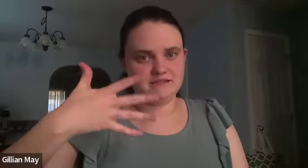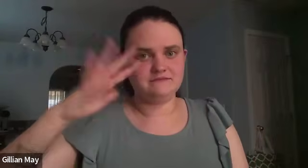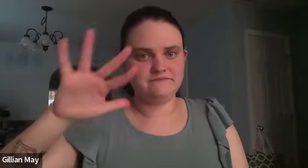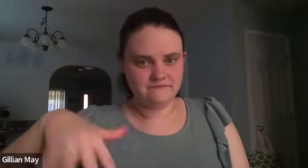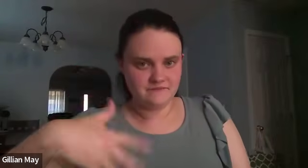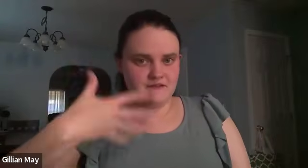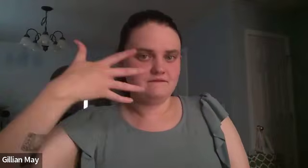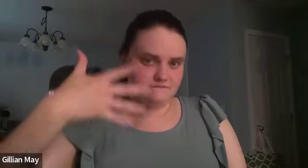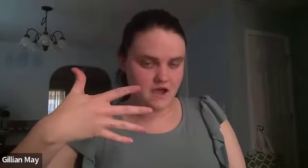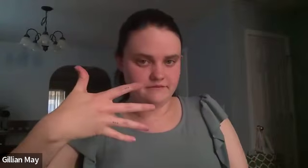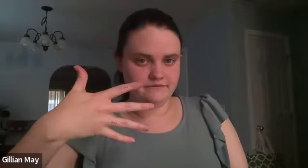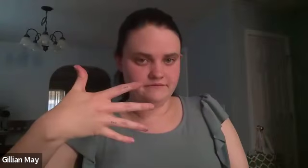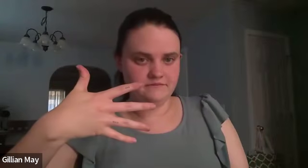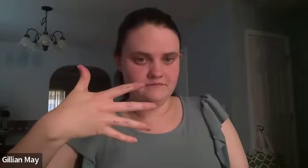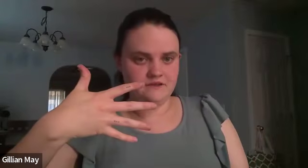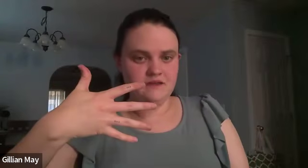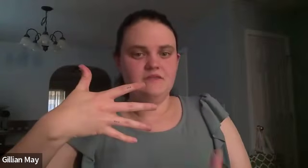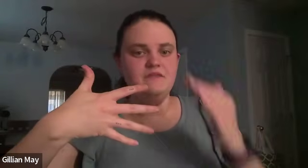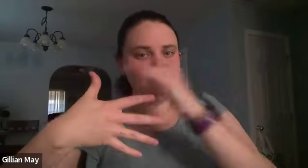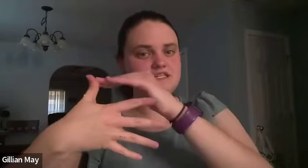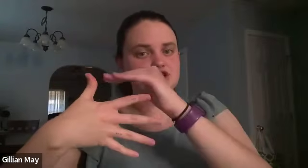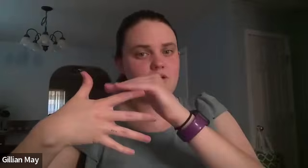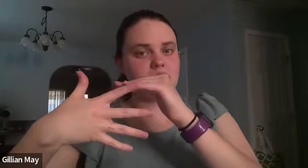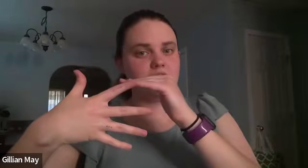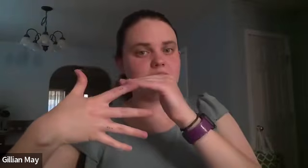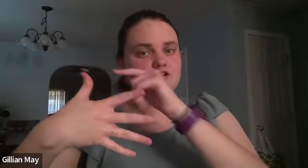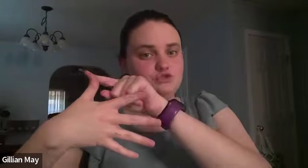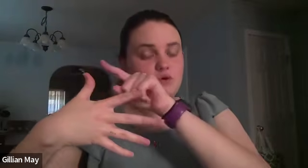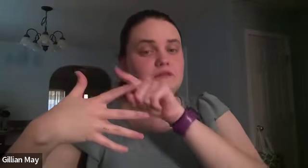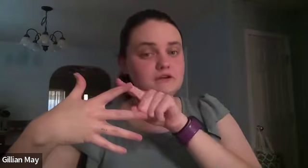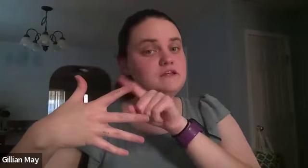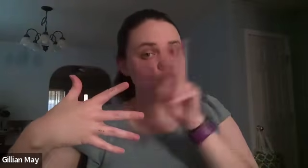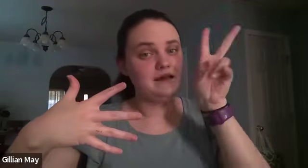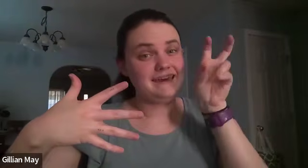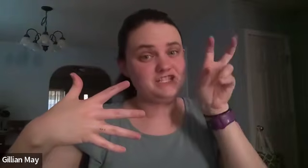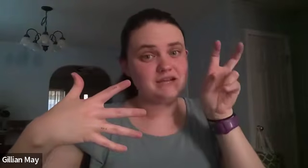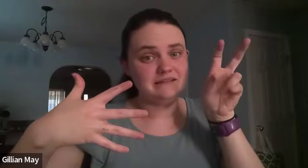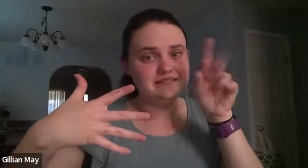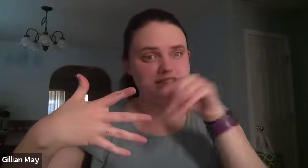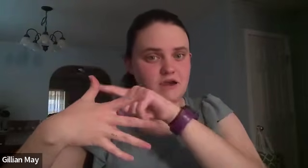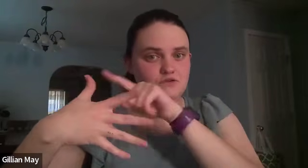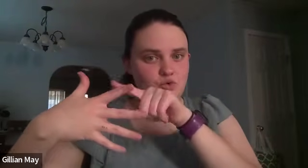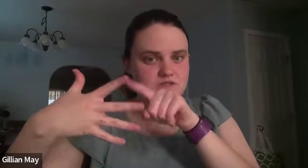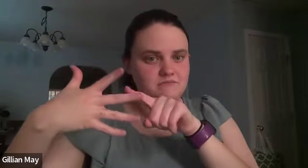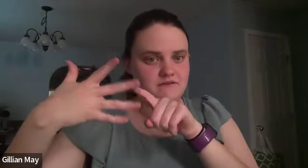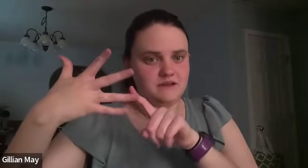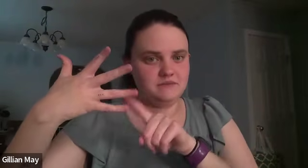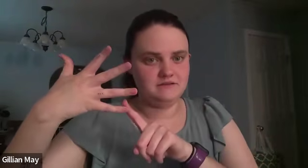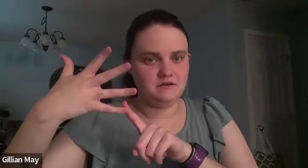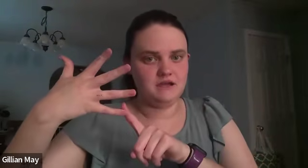this. 5. This is showing that I'm about to go literally through like a checklist of who's in my family. All